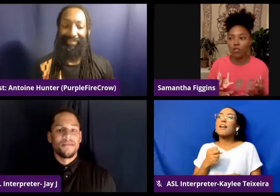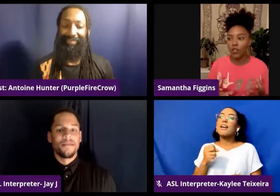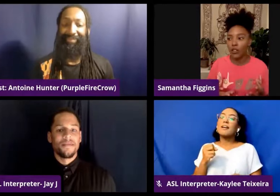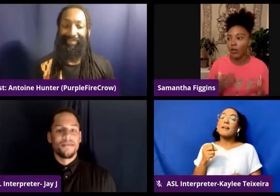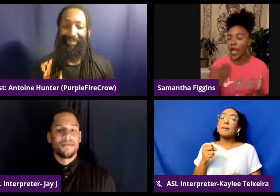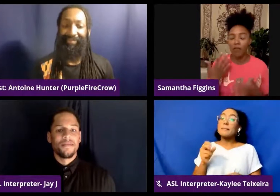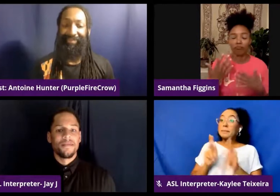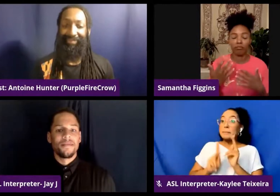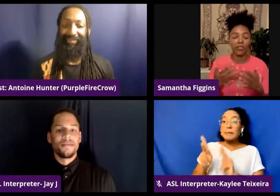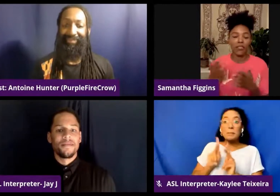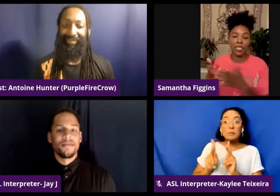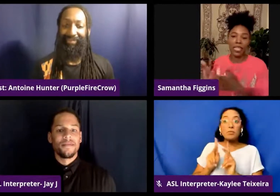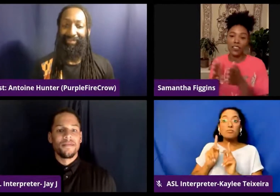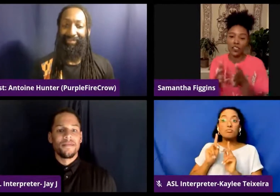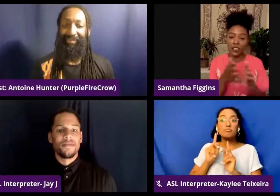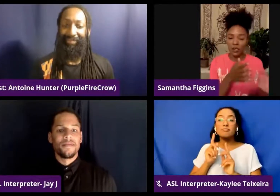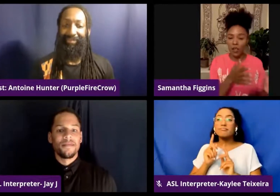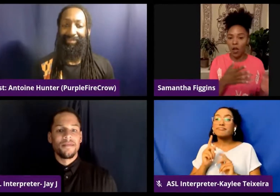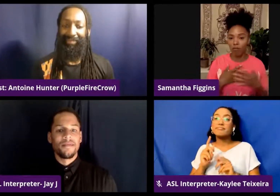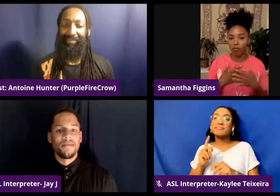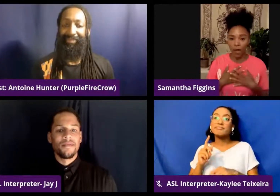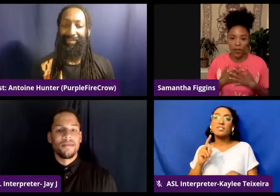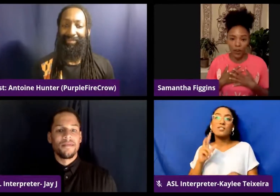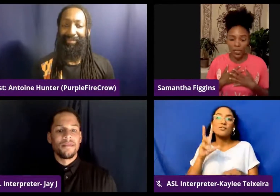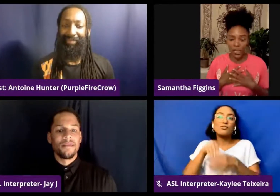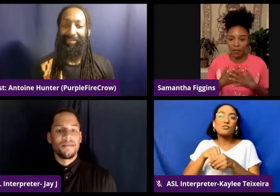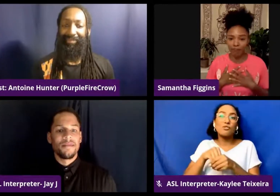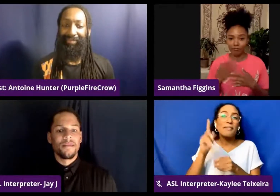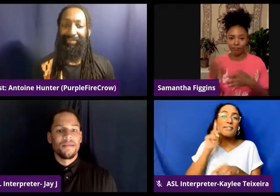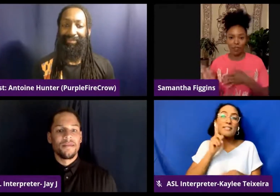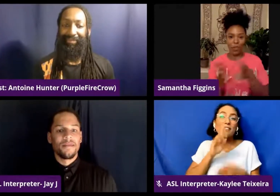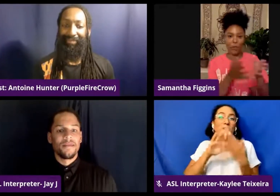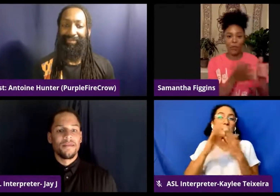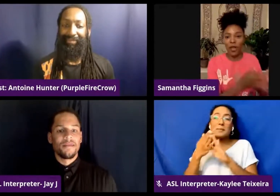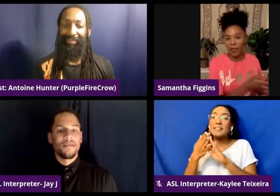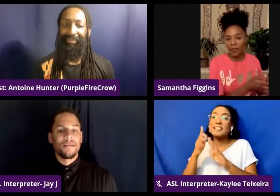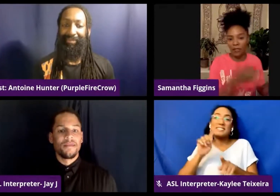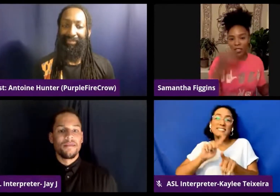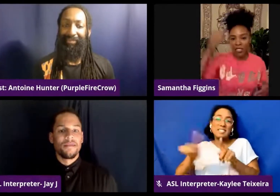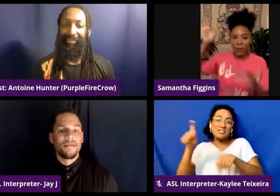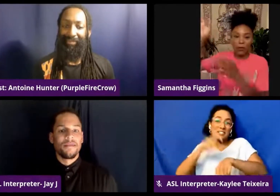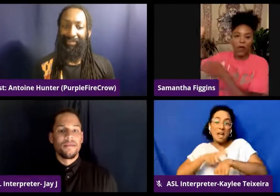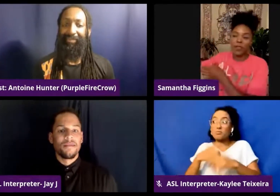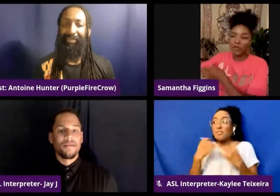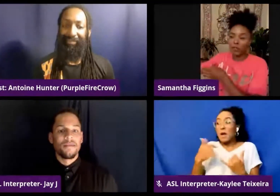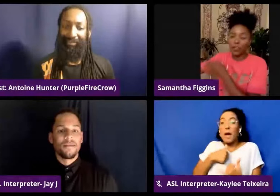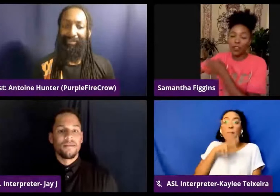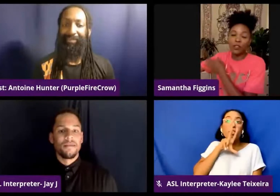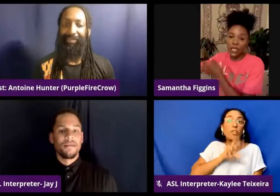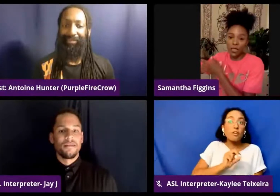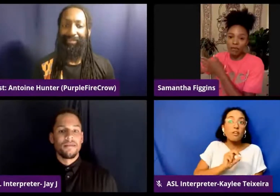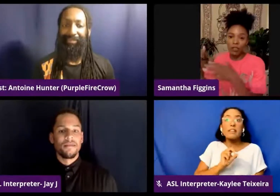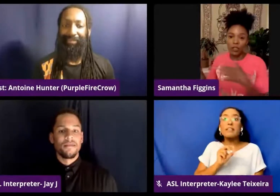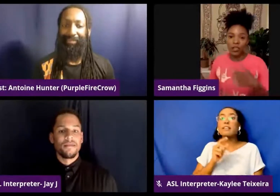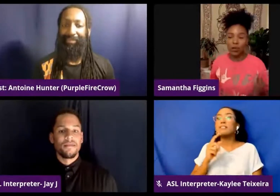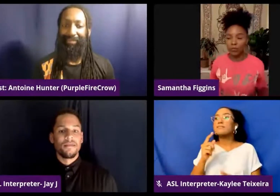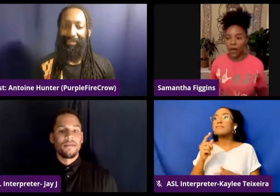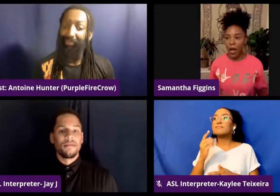deaf culture at different stages. I'm 30. Some people come in 15. Some people come in